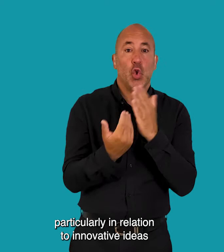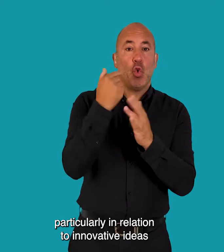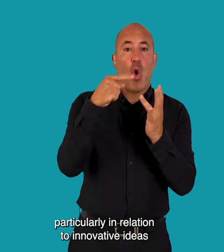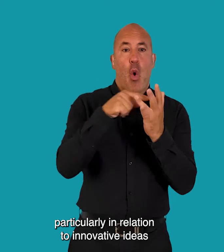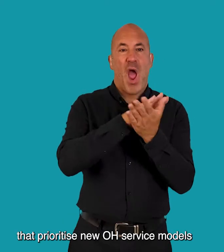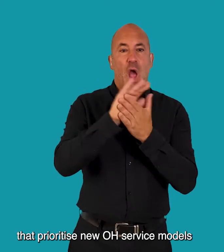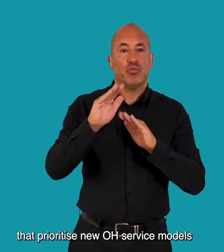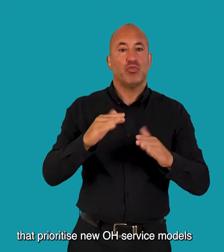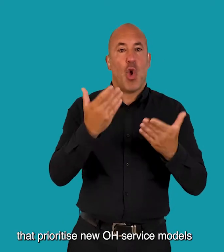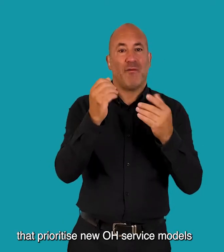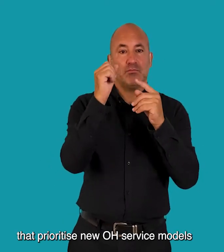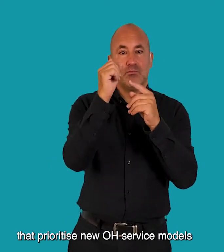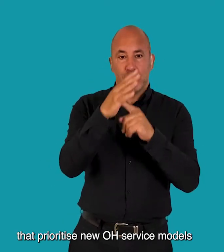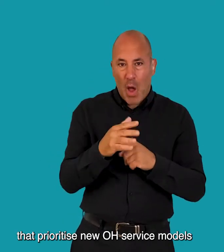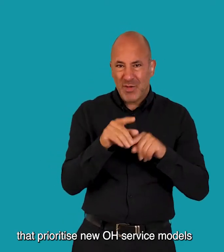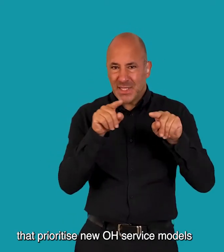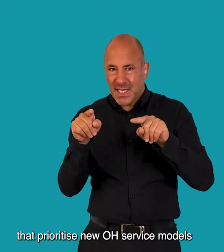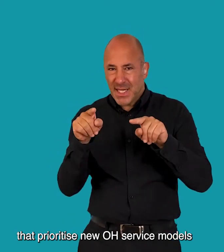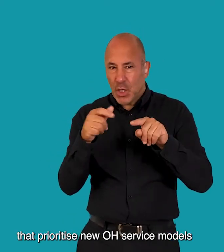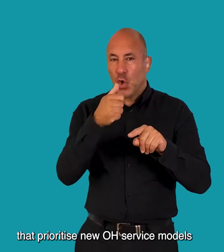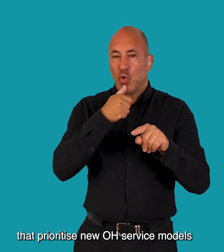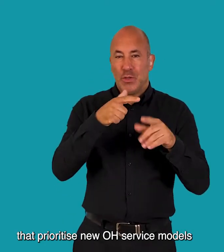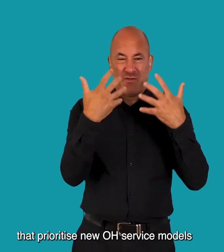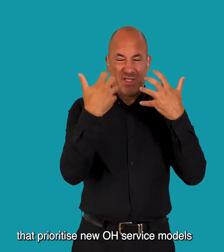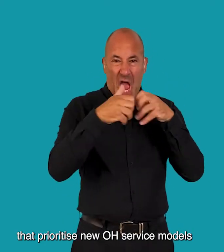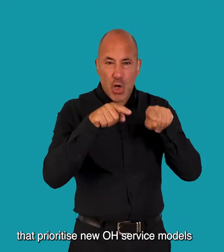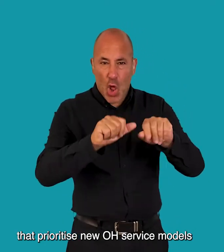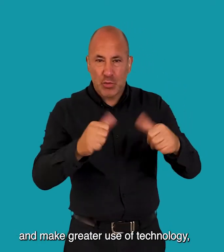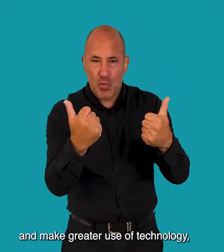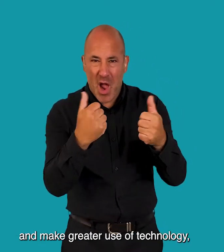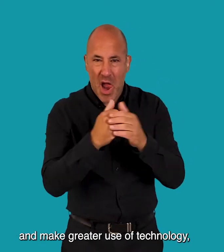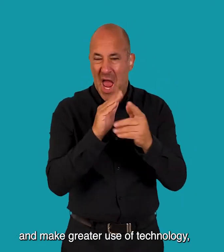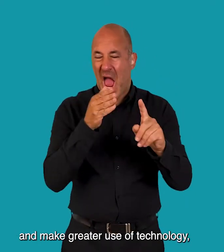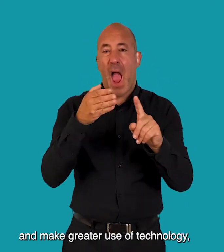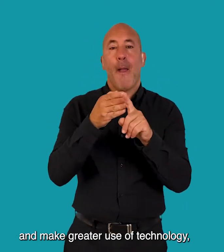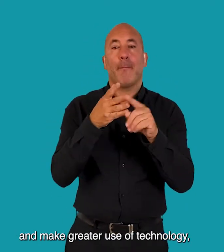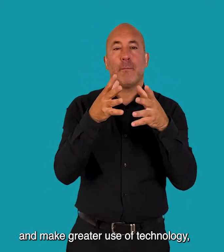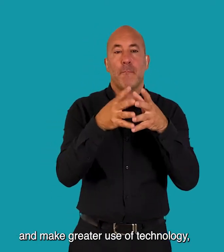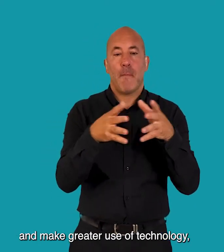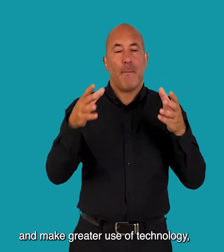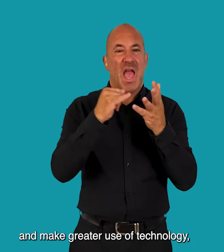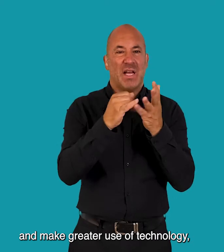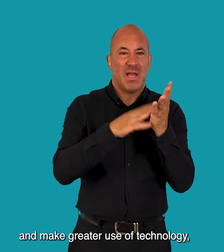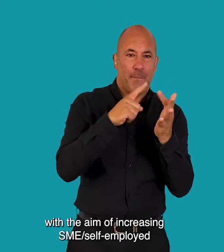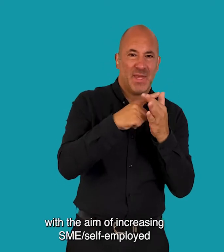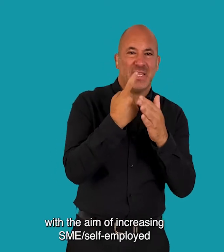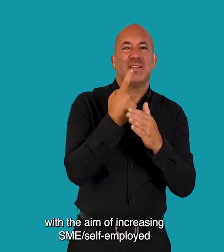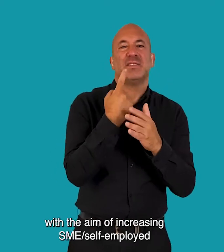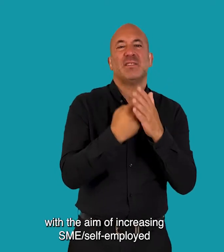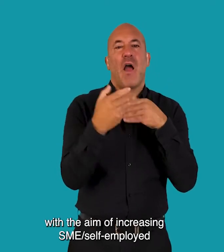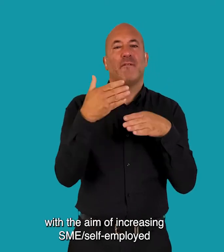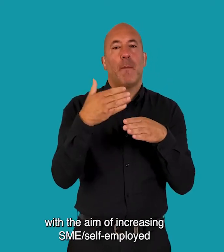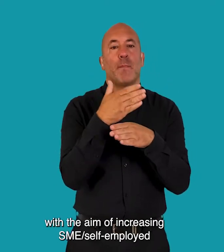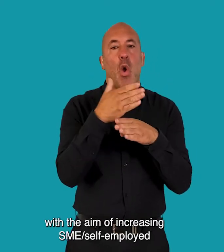ideas that prioritise new OH service models and make greater use of technology, with the aim of increasing